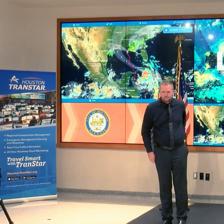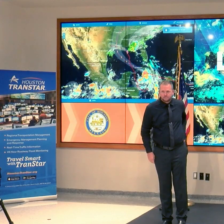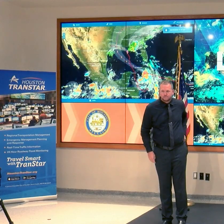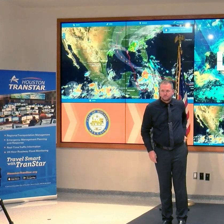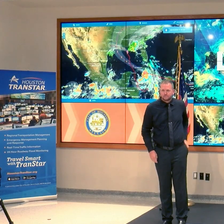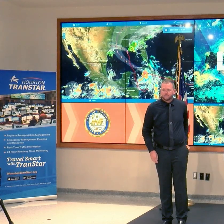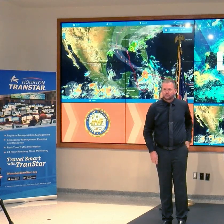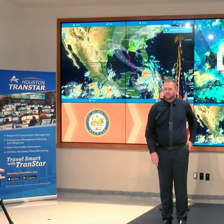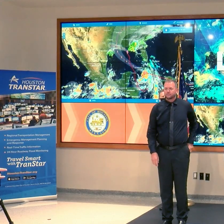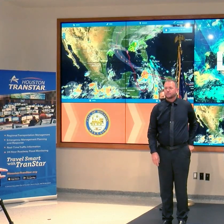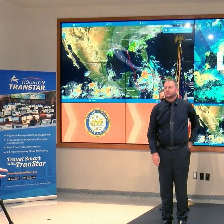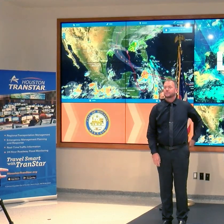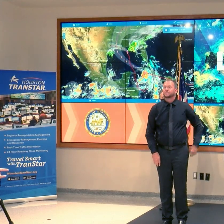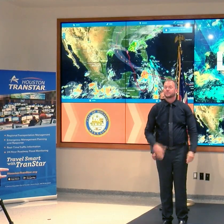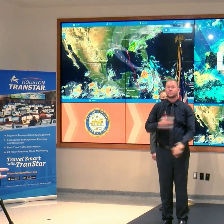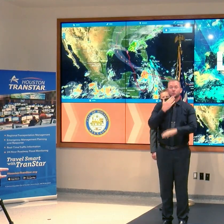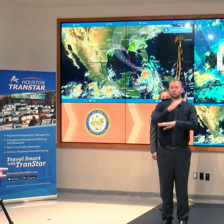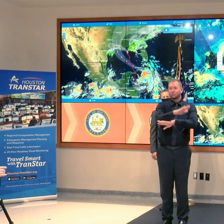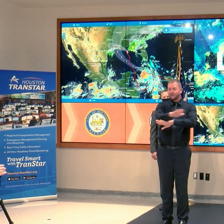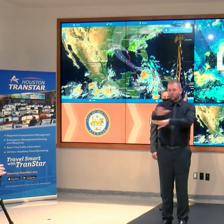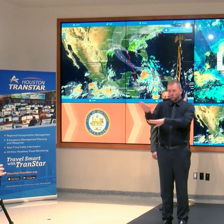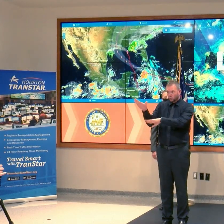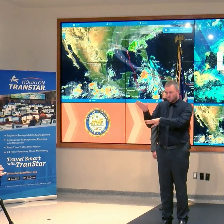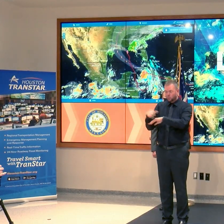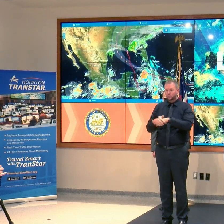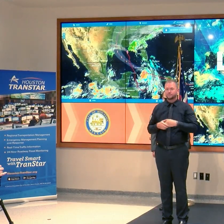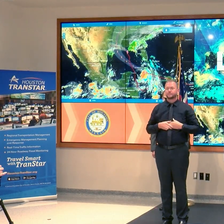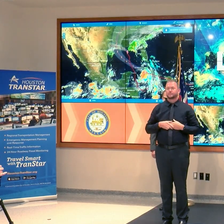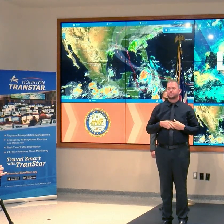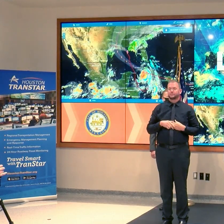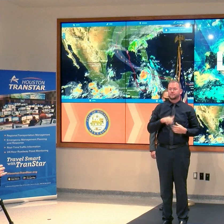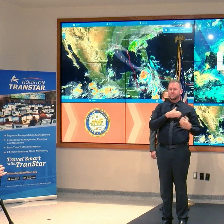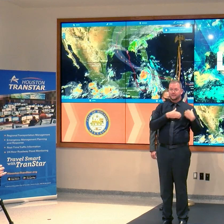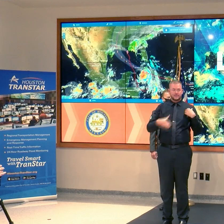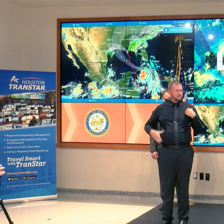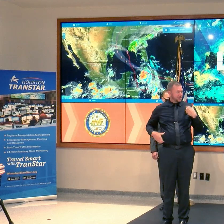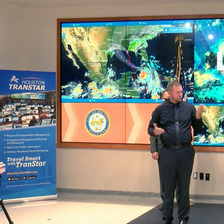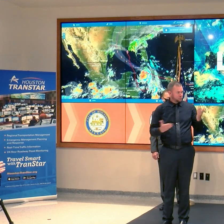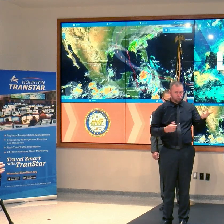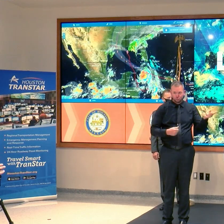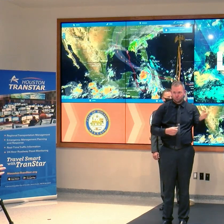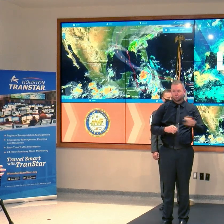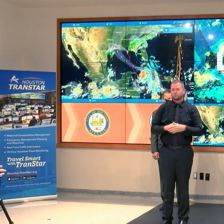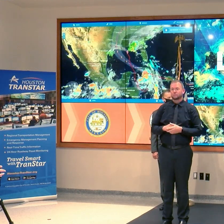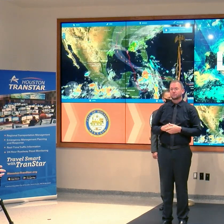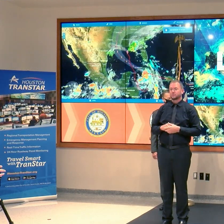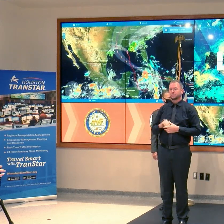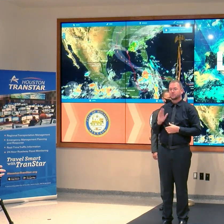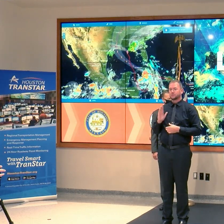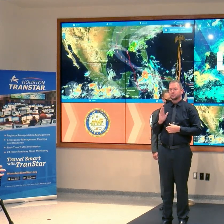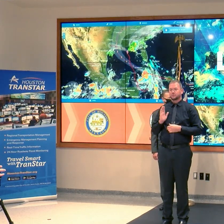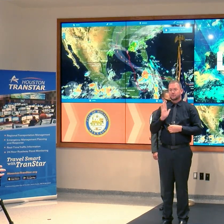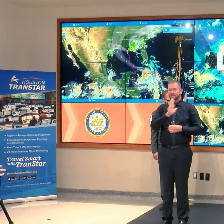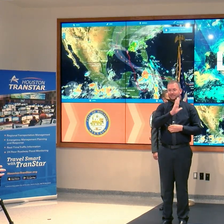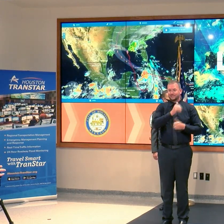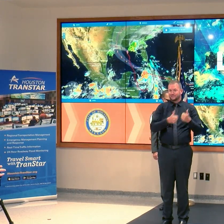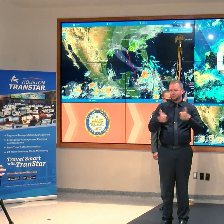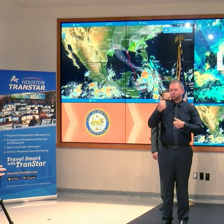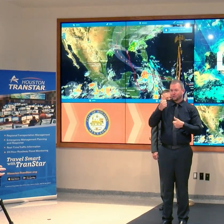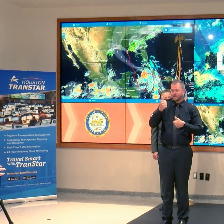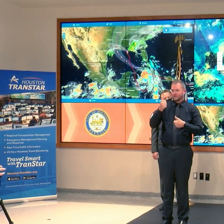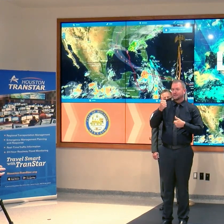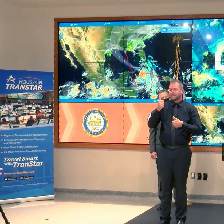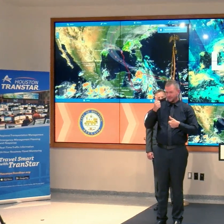Good afternoon. I'm here with Mayor Turner, as well as his chief, Jeff Linder, and Mark